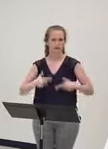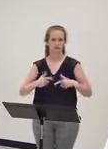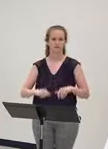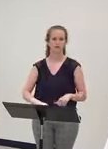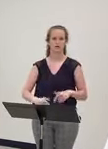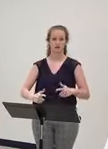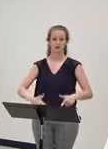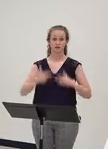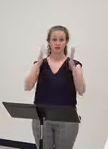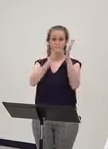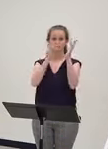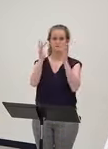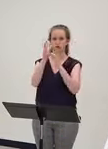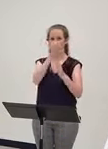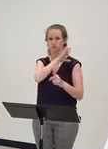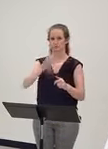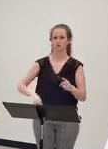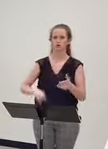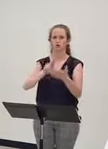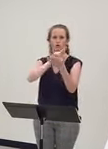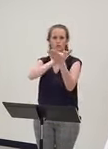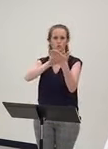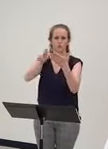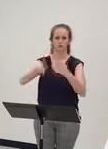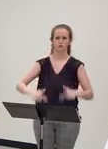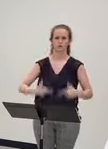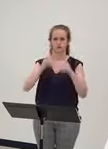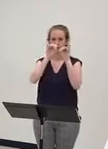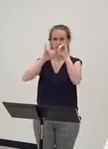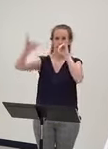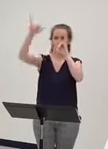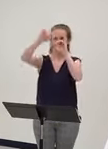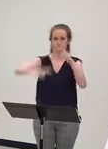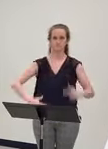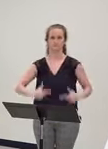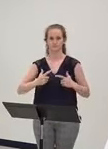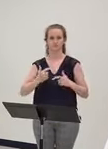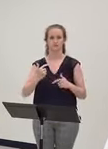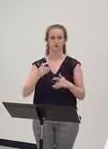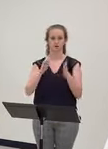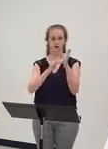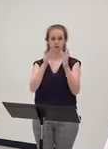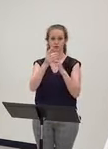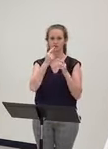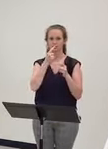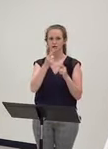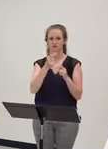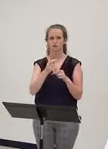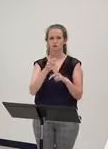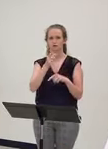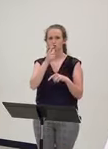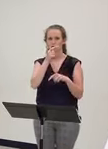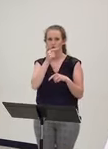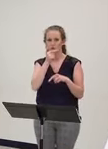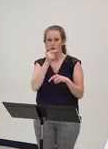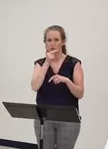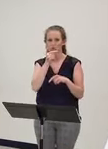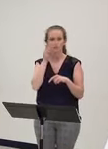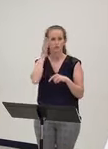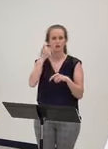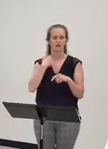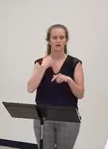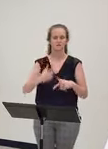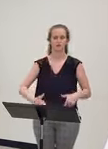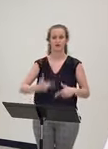Jesus Christ, divine life, eternal life. And he says, whoever will have life because of